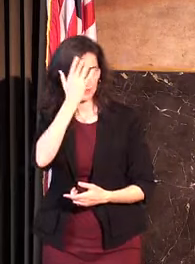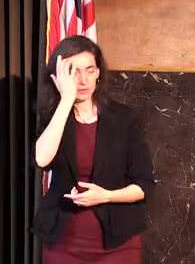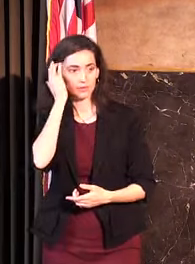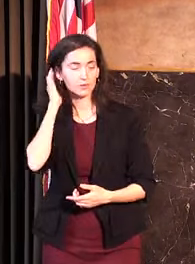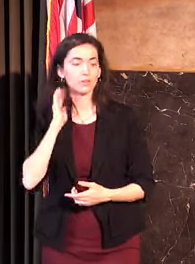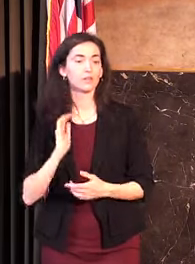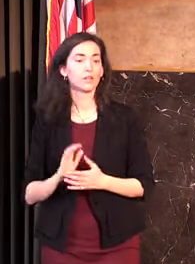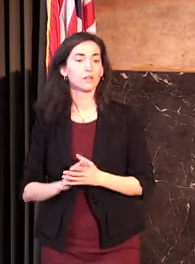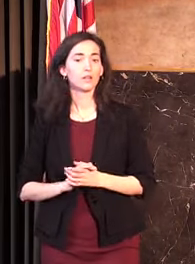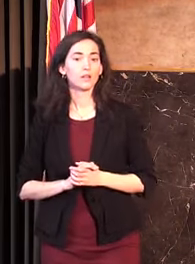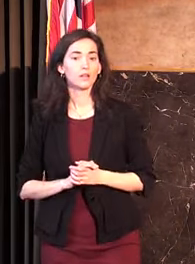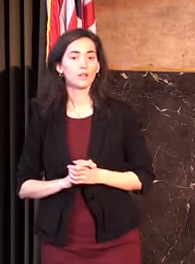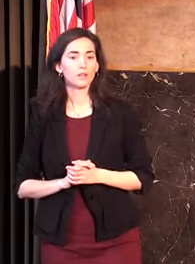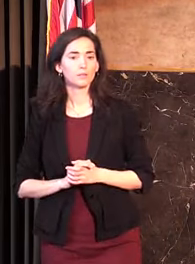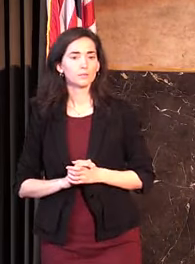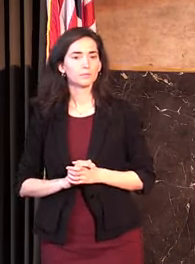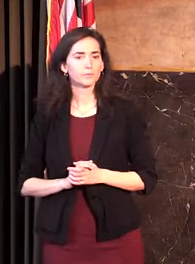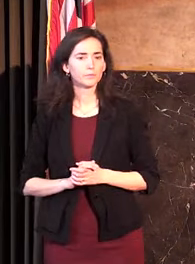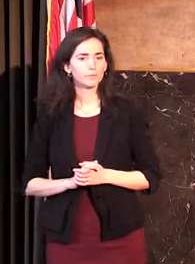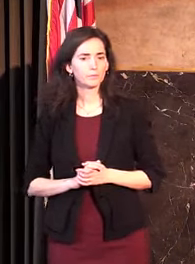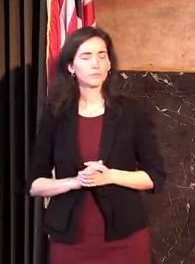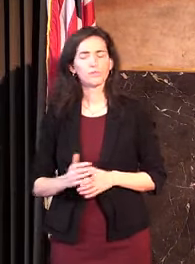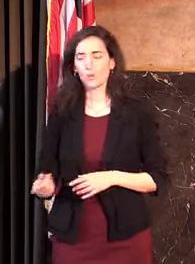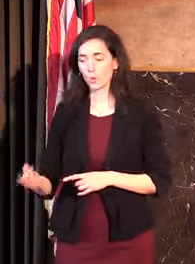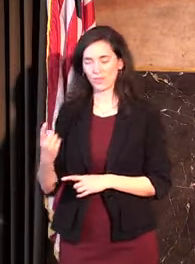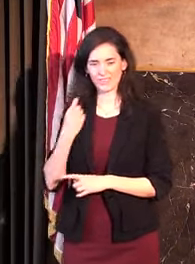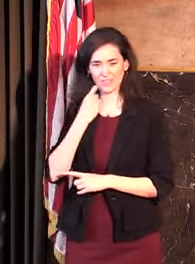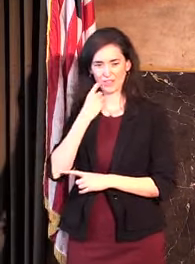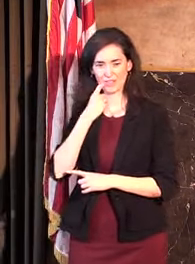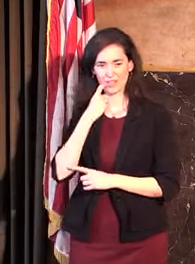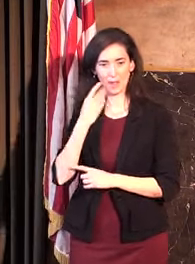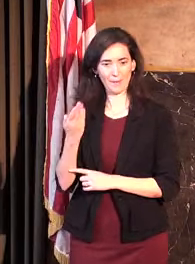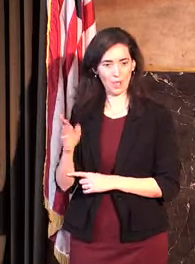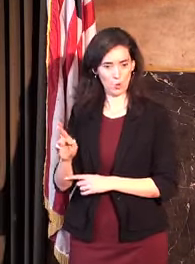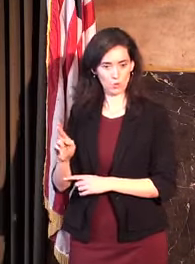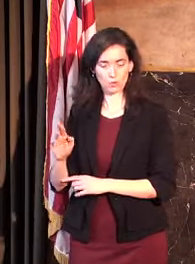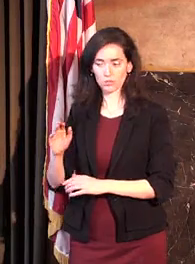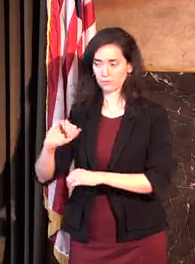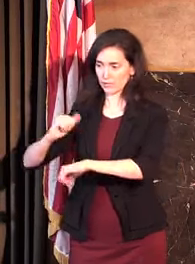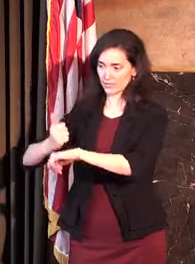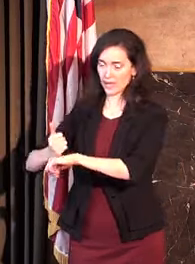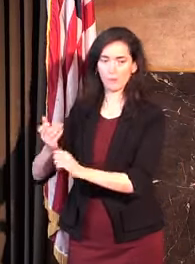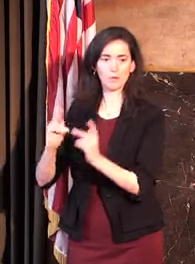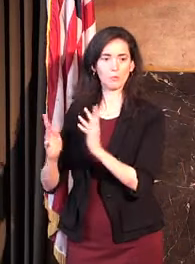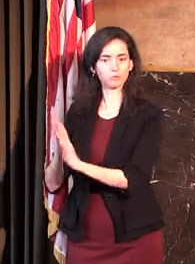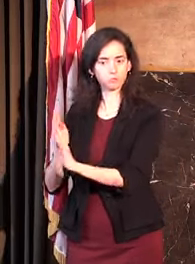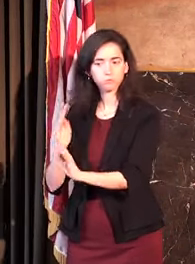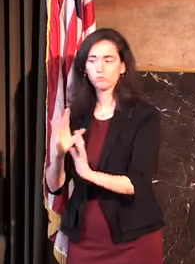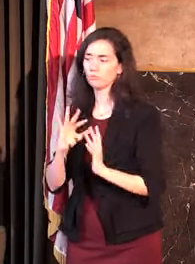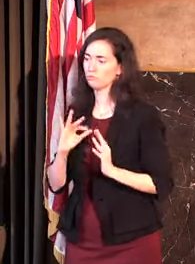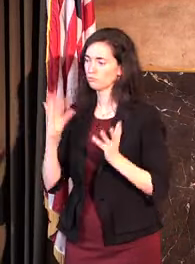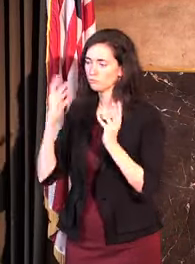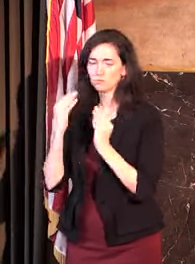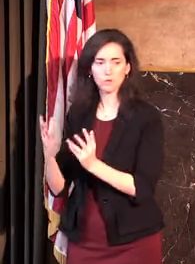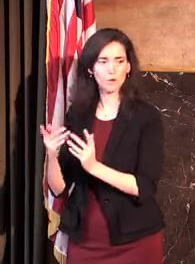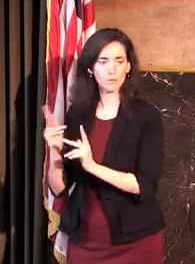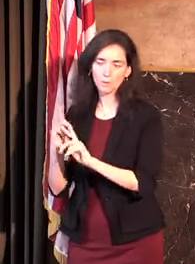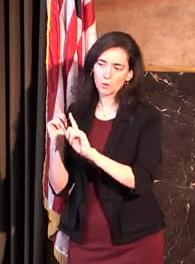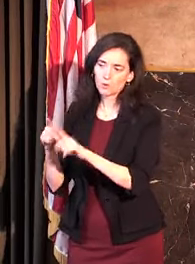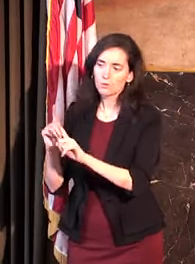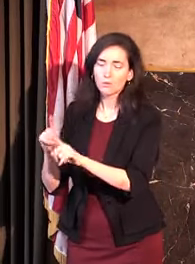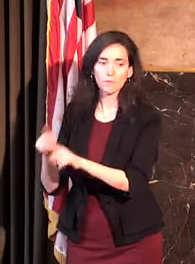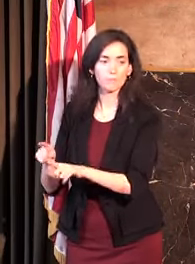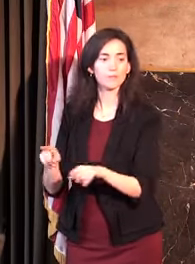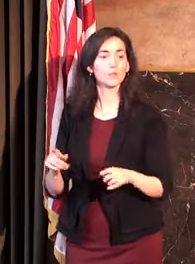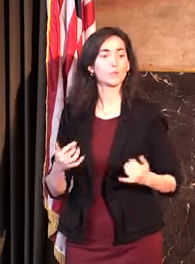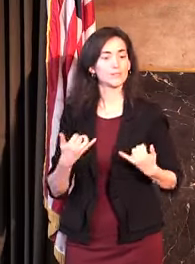done that. There was one at the Quarters facility in Baton Rouge very recently, and that was very well attended. It was a big success. We continue to promote